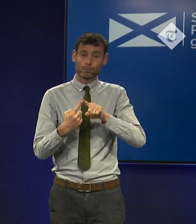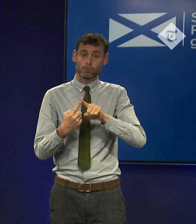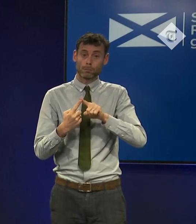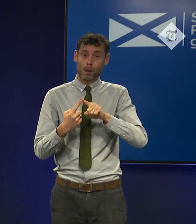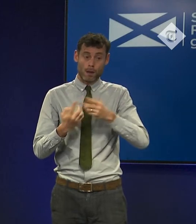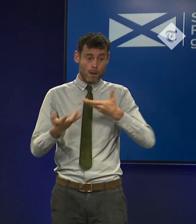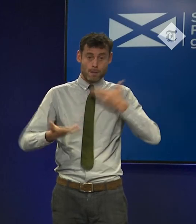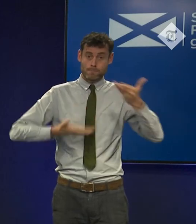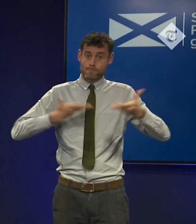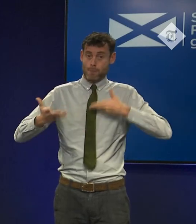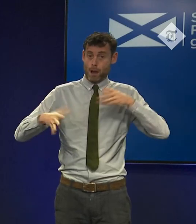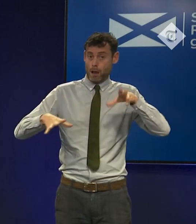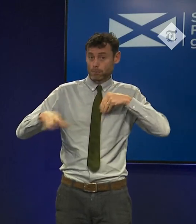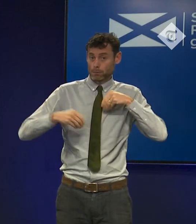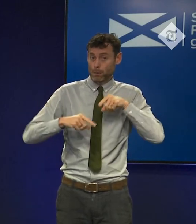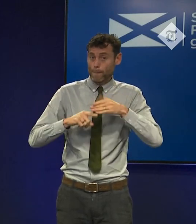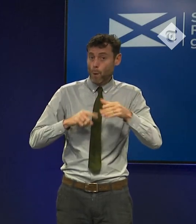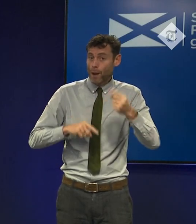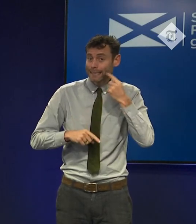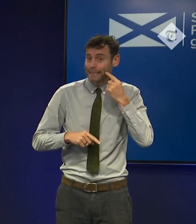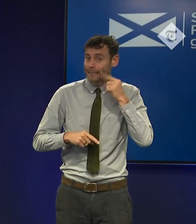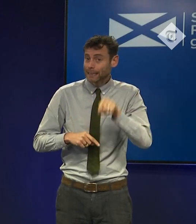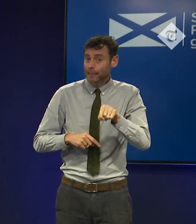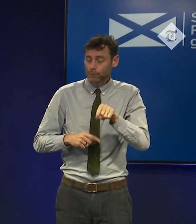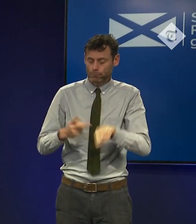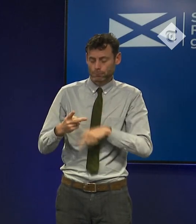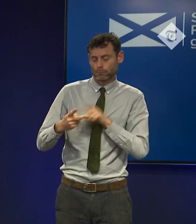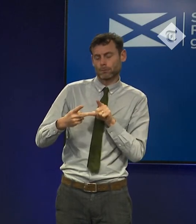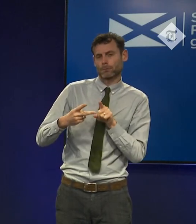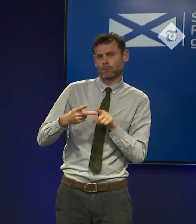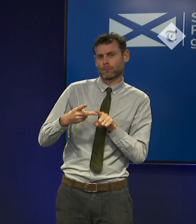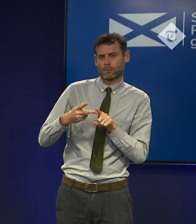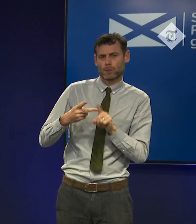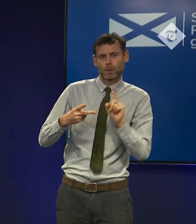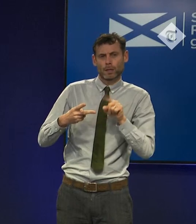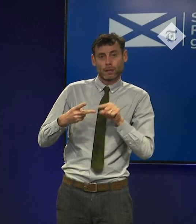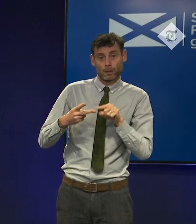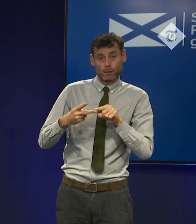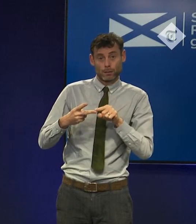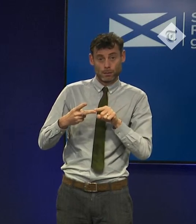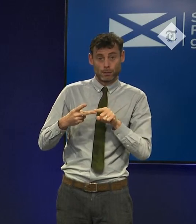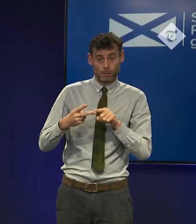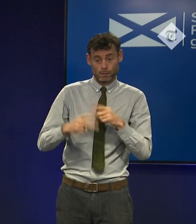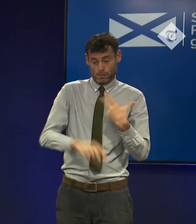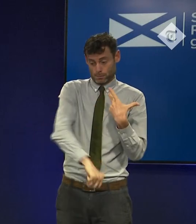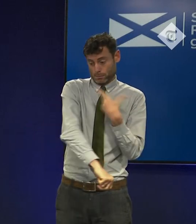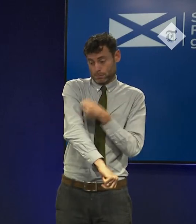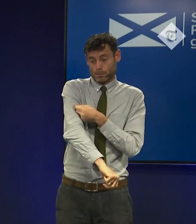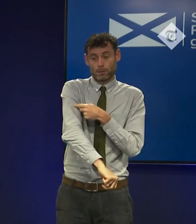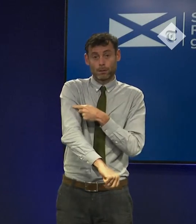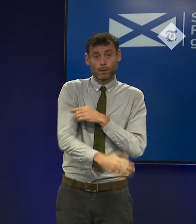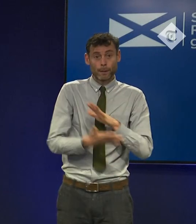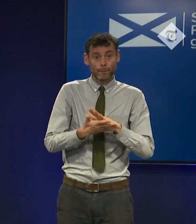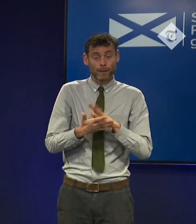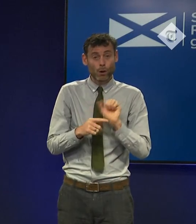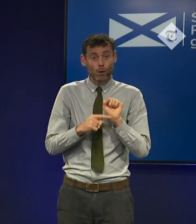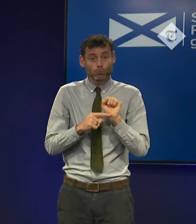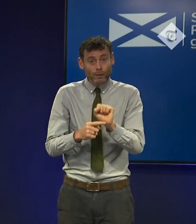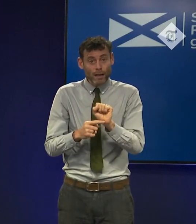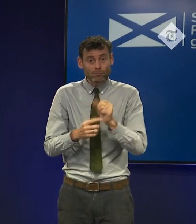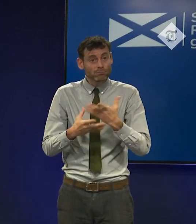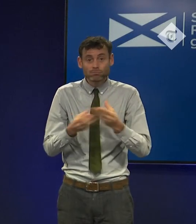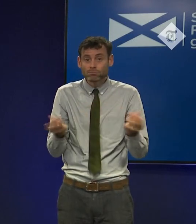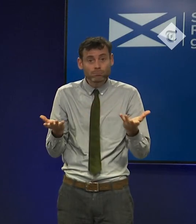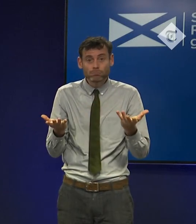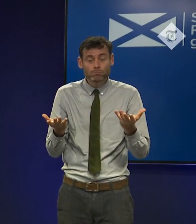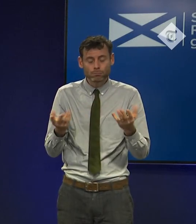transmissible? Secondly, does it show any properties that could lead to immune evasion, either through vaccine or previous